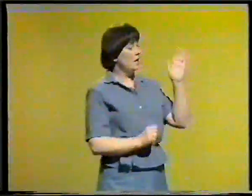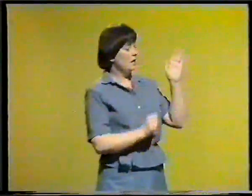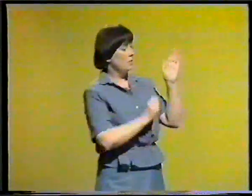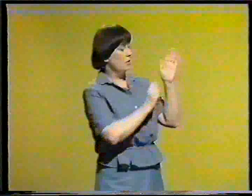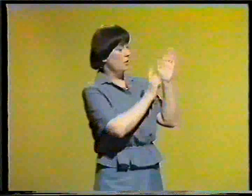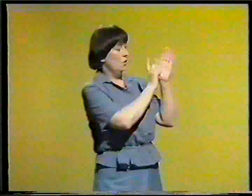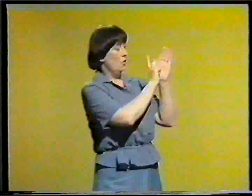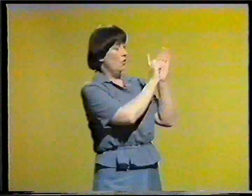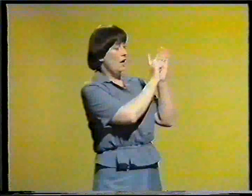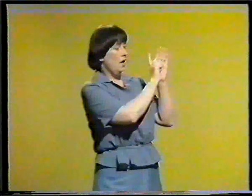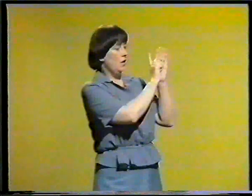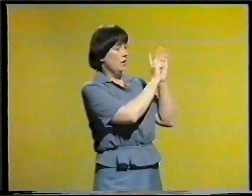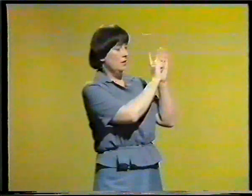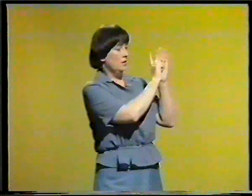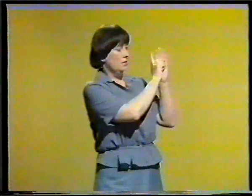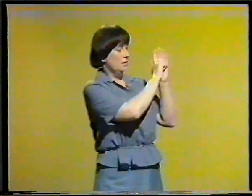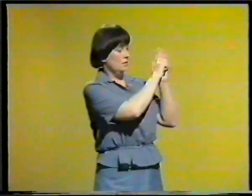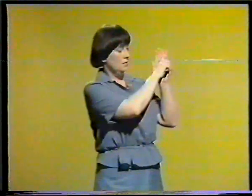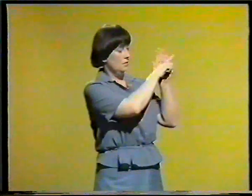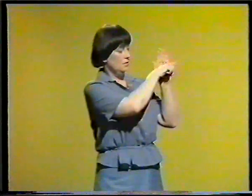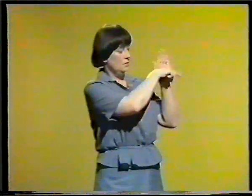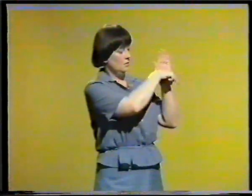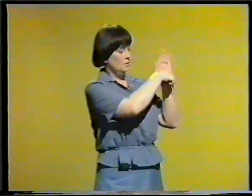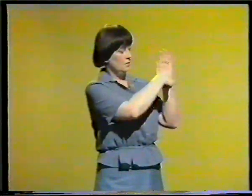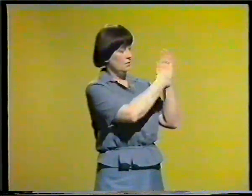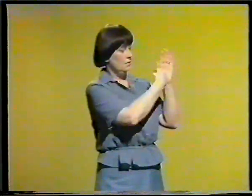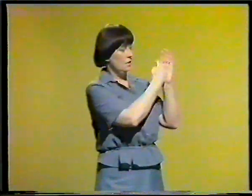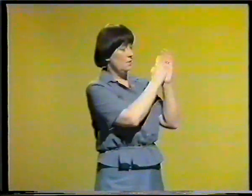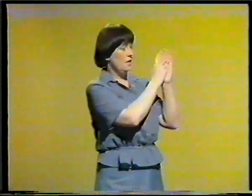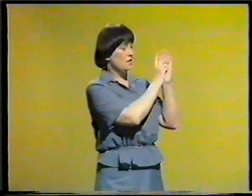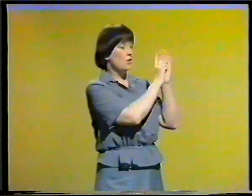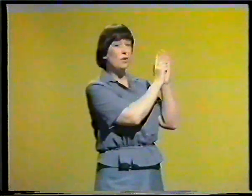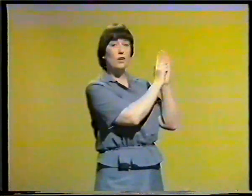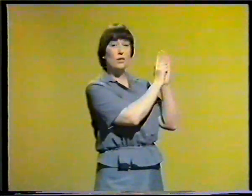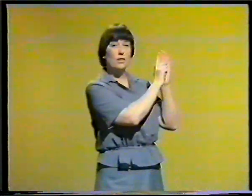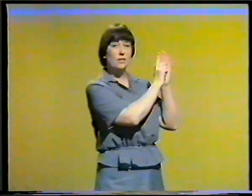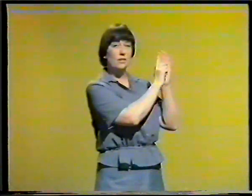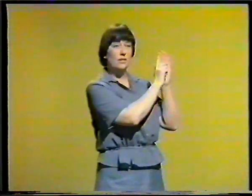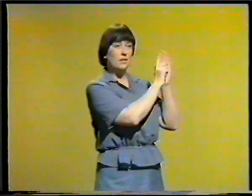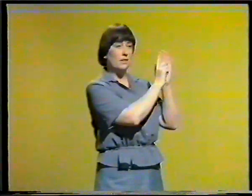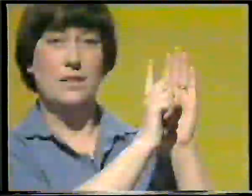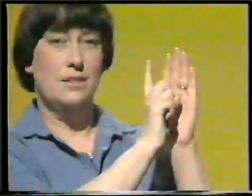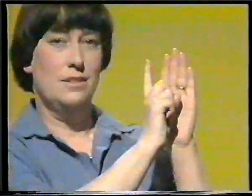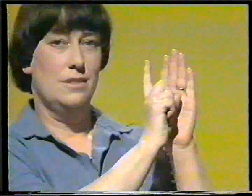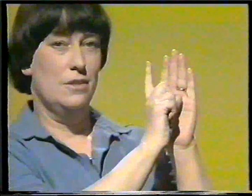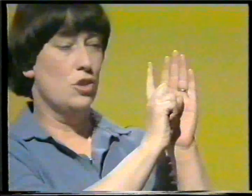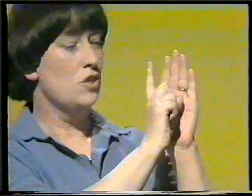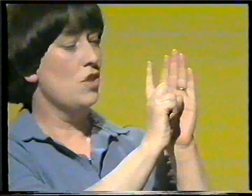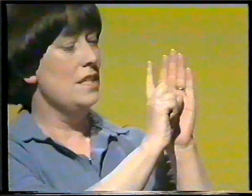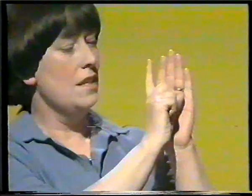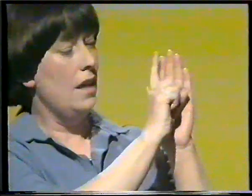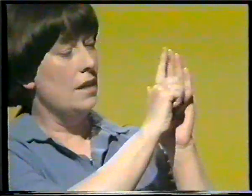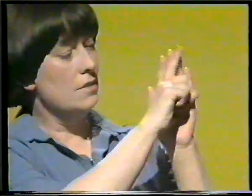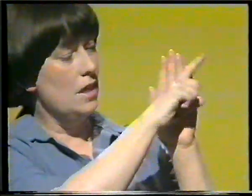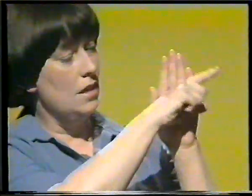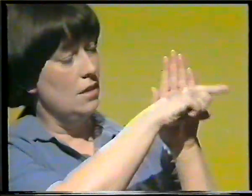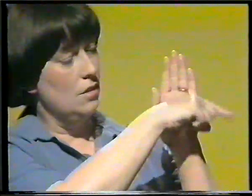Time or the hour? This means o'clock. We're just tracing the hand of the